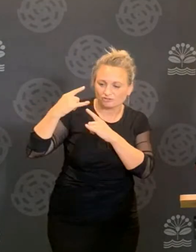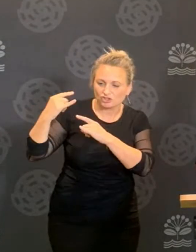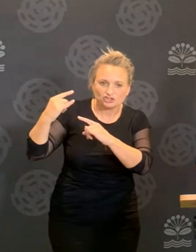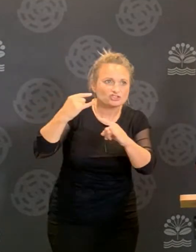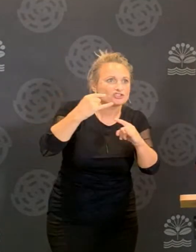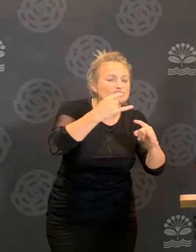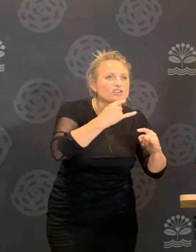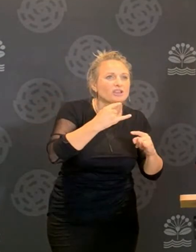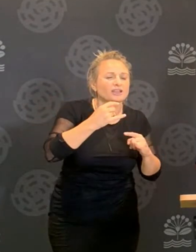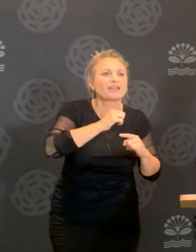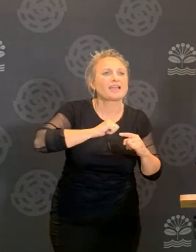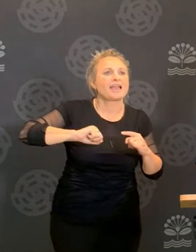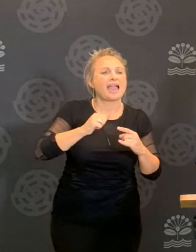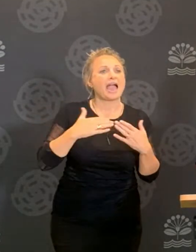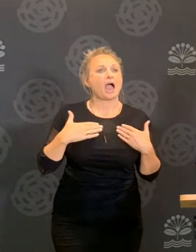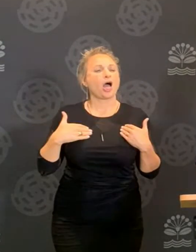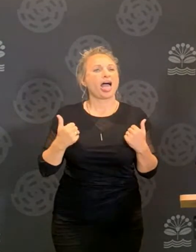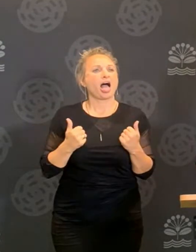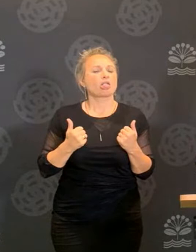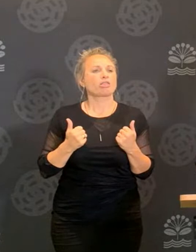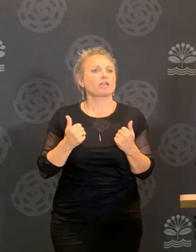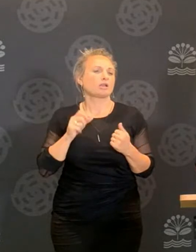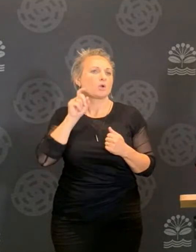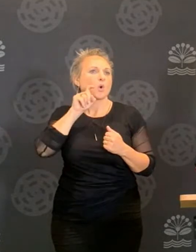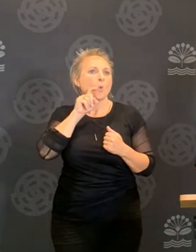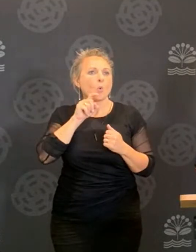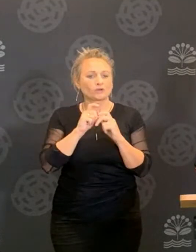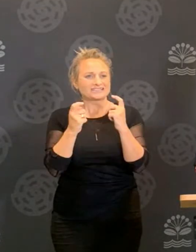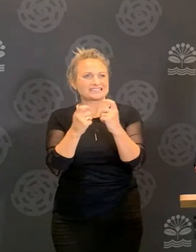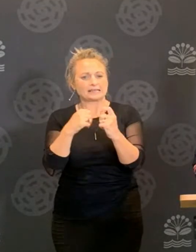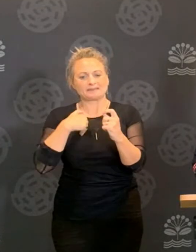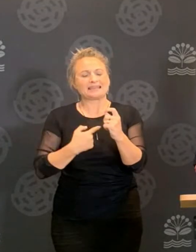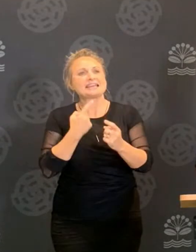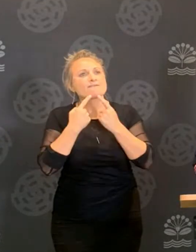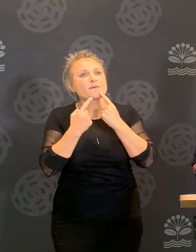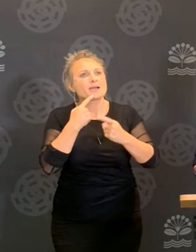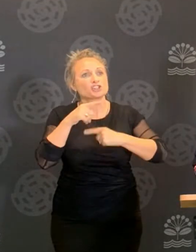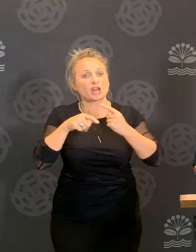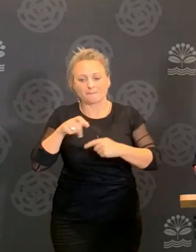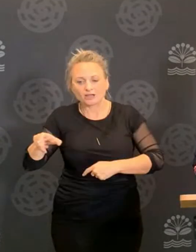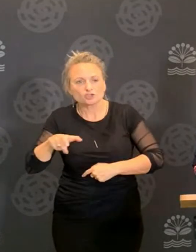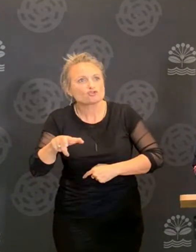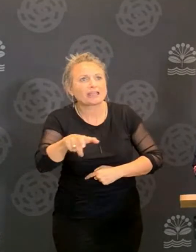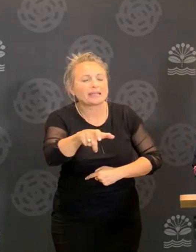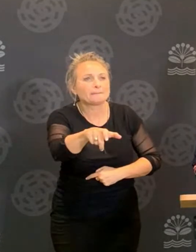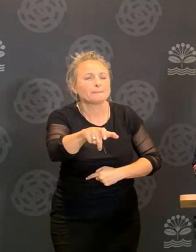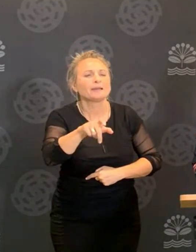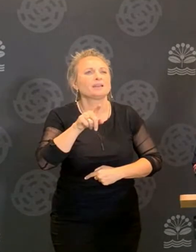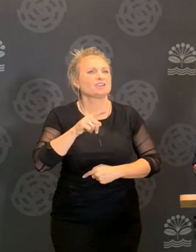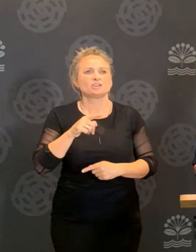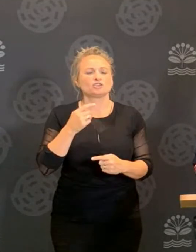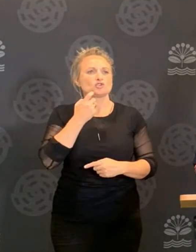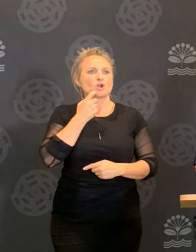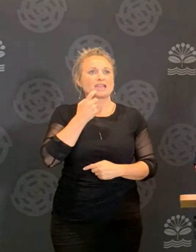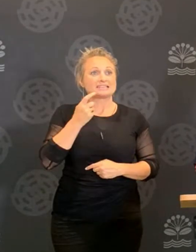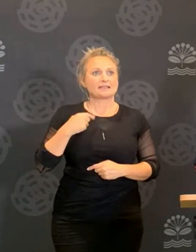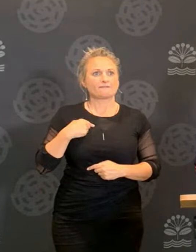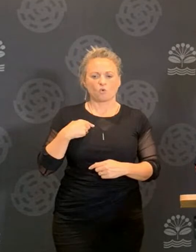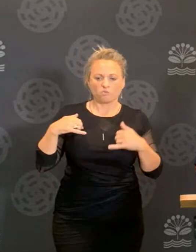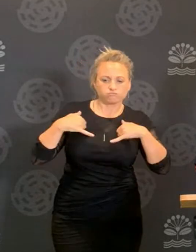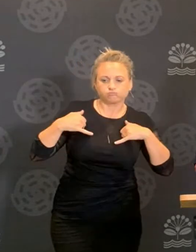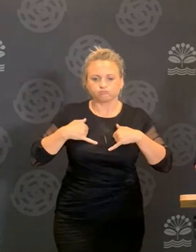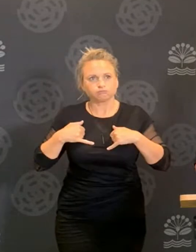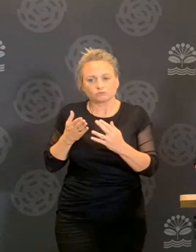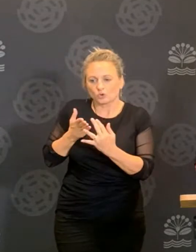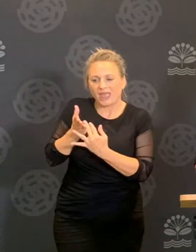is using drones to survey stream blockages, so particularly for those stream areas that we can't easily get to on the ground.